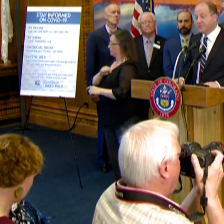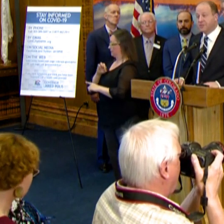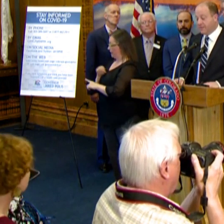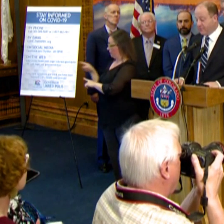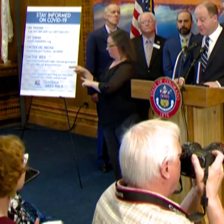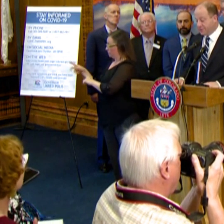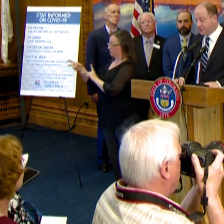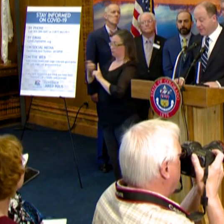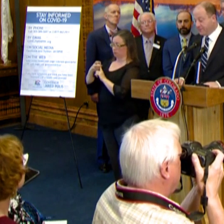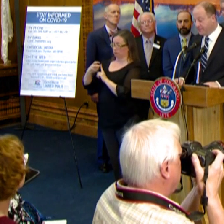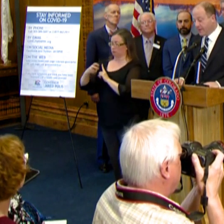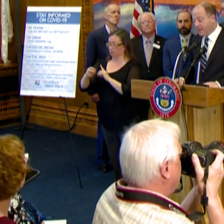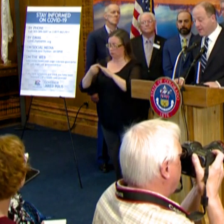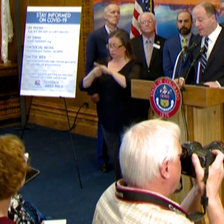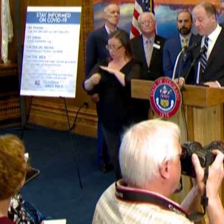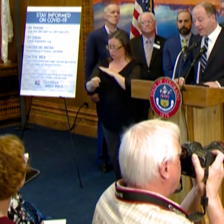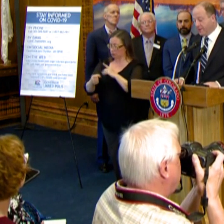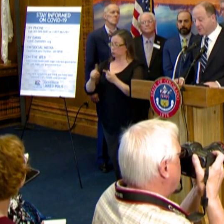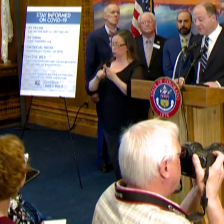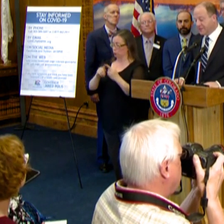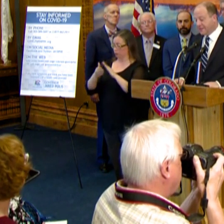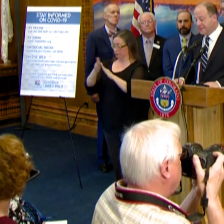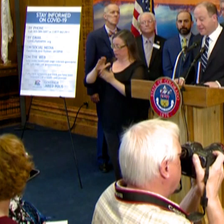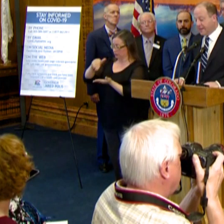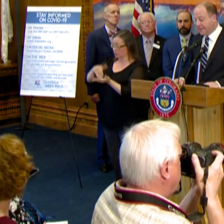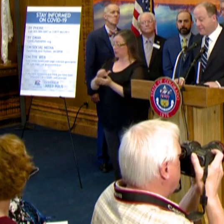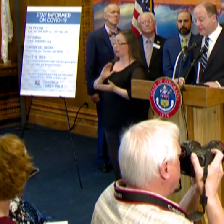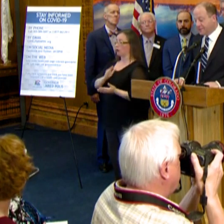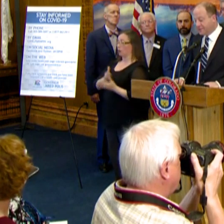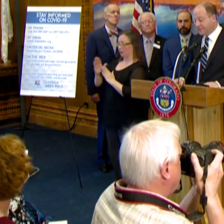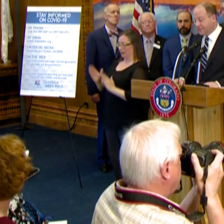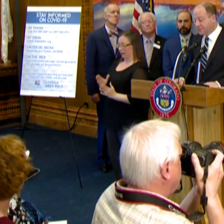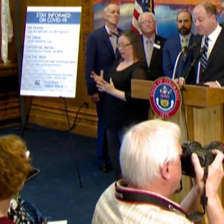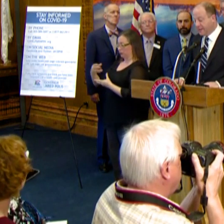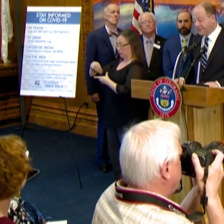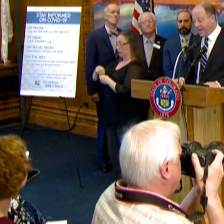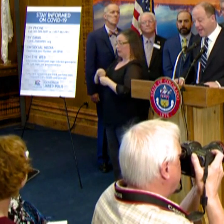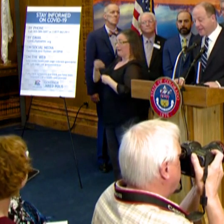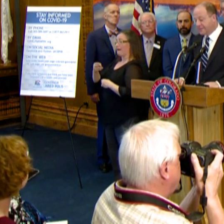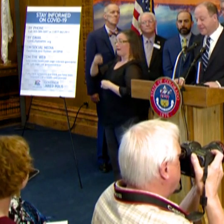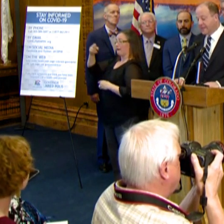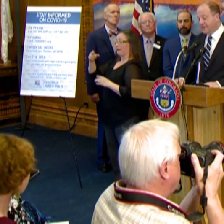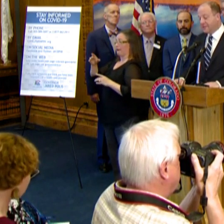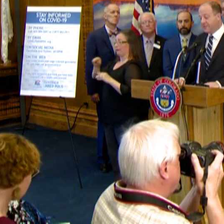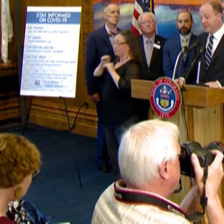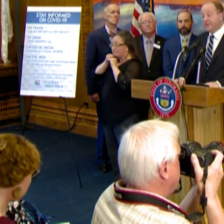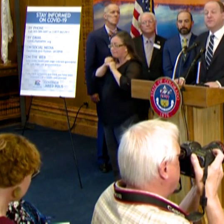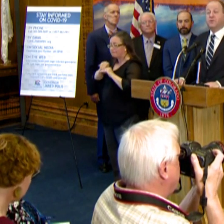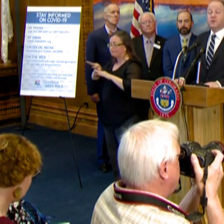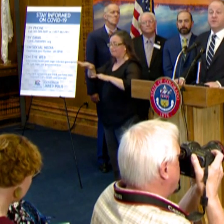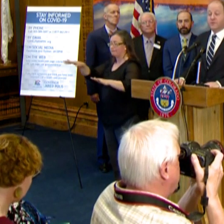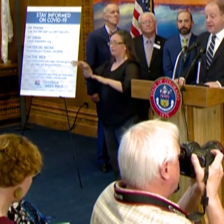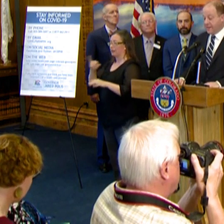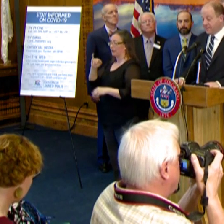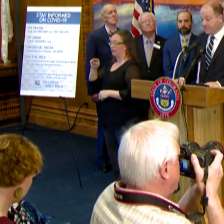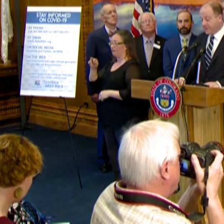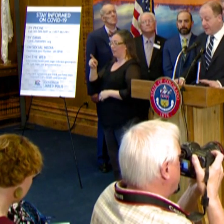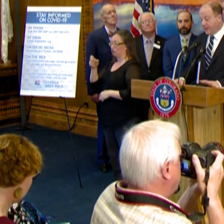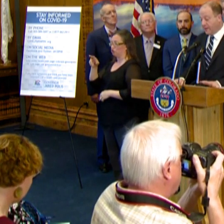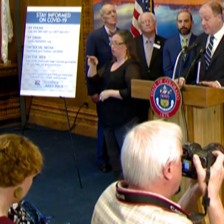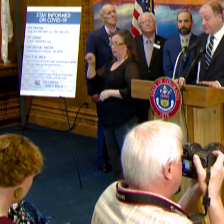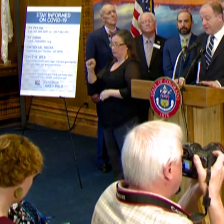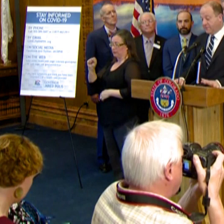the Emergency Operations Center. Our plan also contains a highly infectious disease response annex that's in place for a